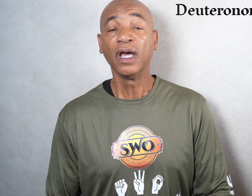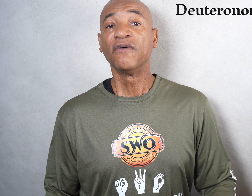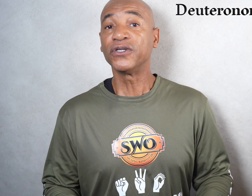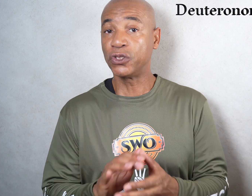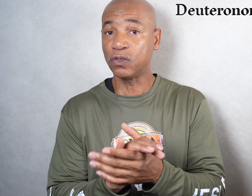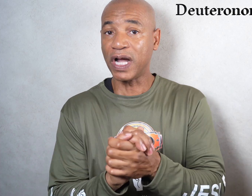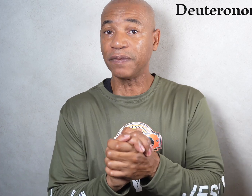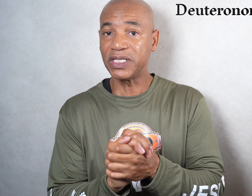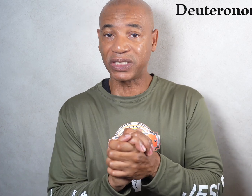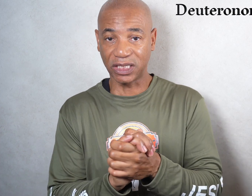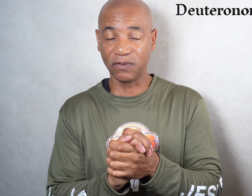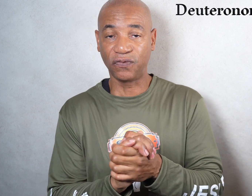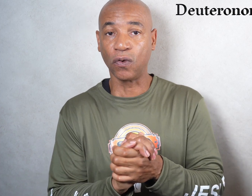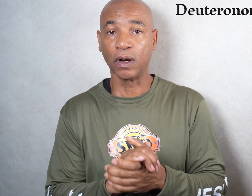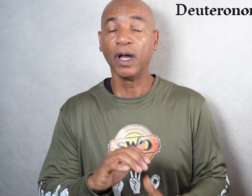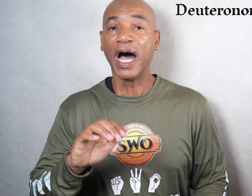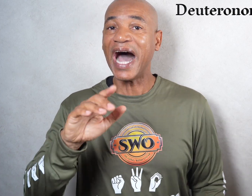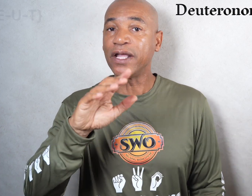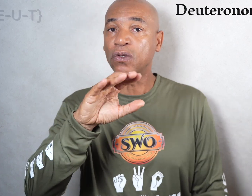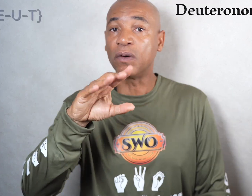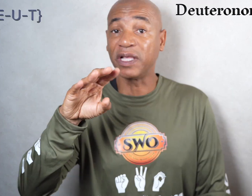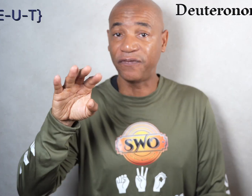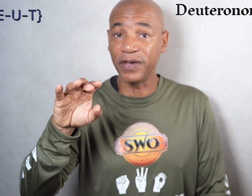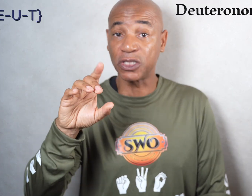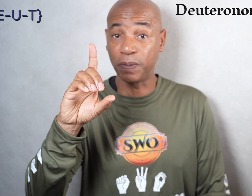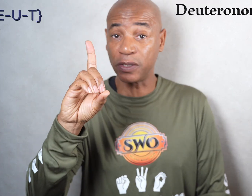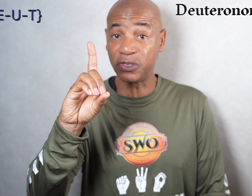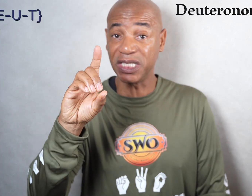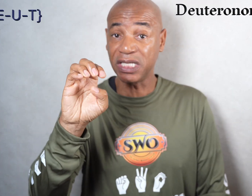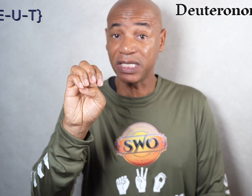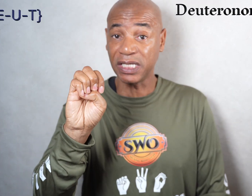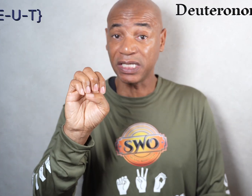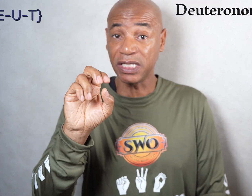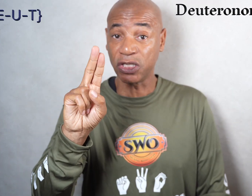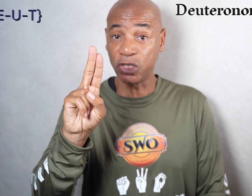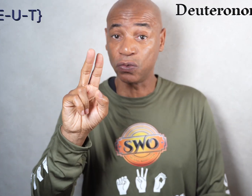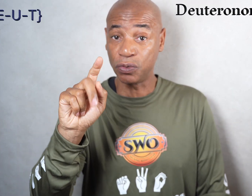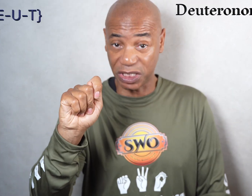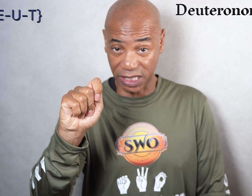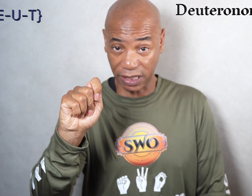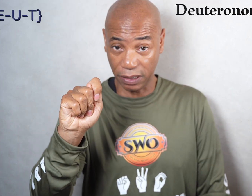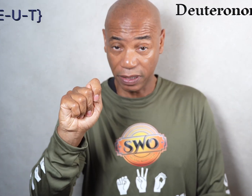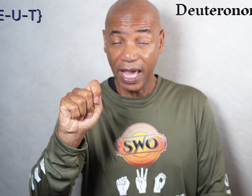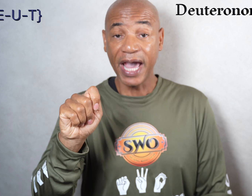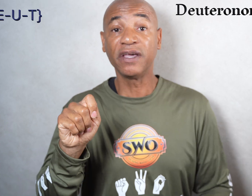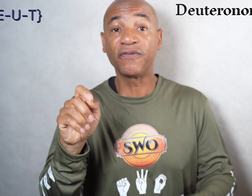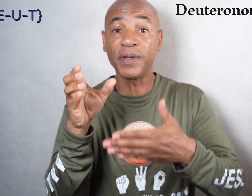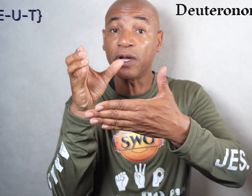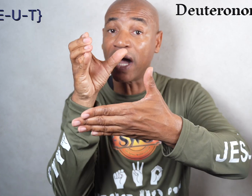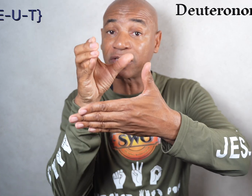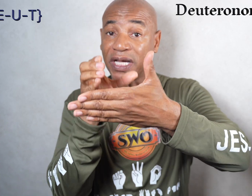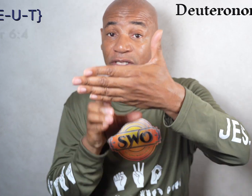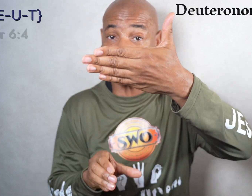For Deuteronomy 6 and 4, I normally fingerspell D-E-U-T. And then from here, I'll sign